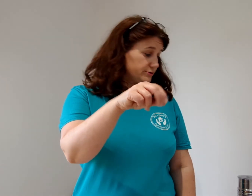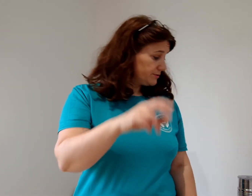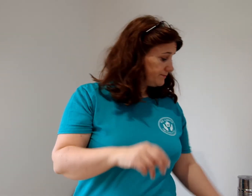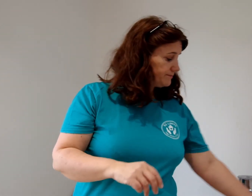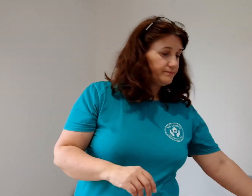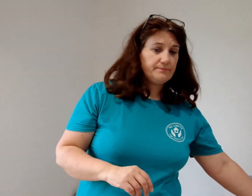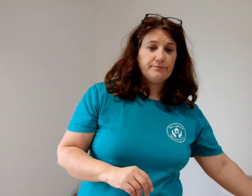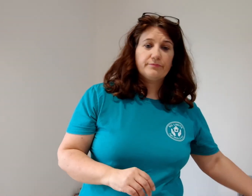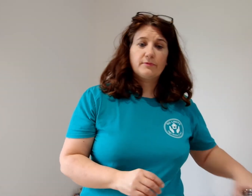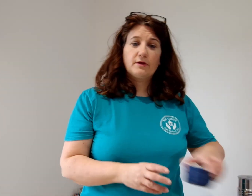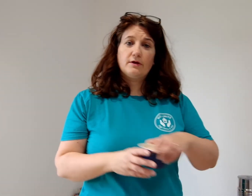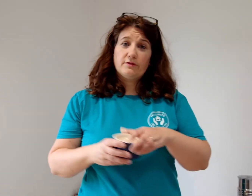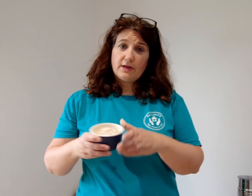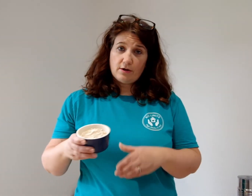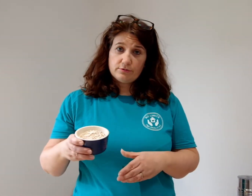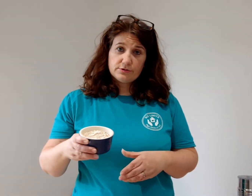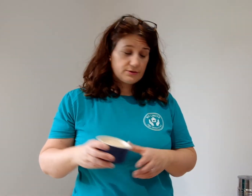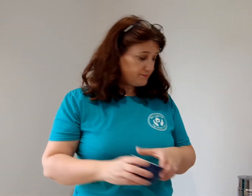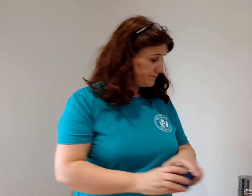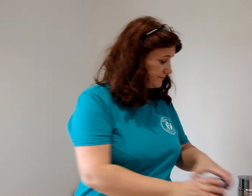Put the oats,